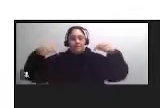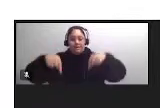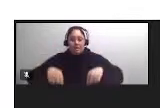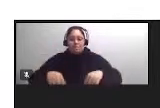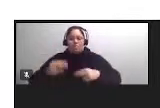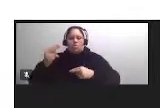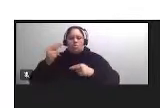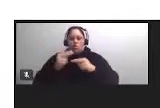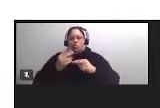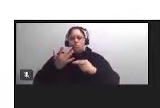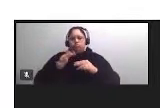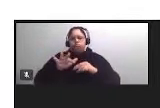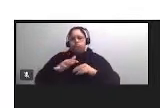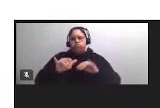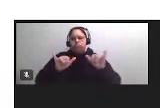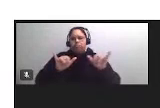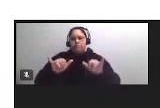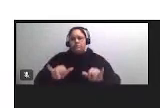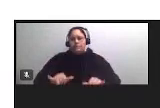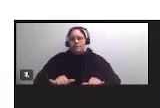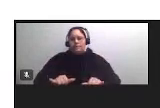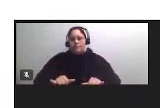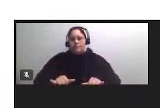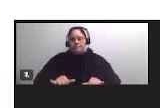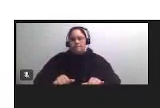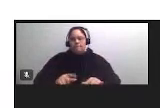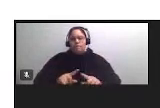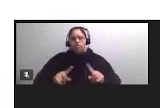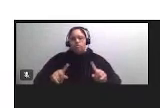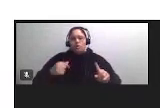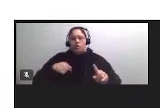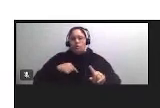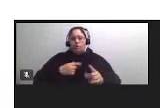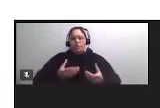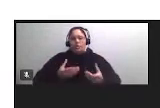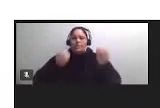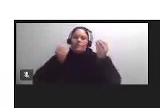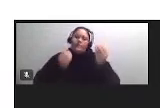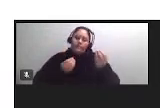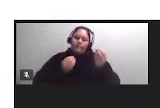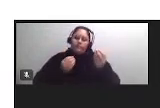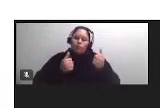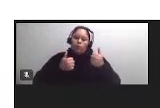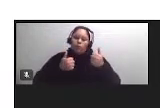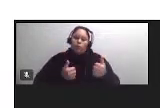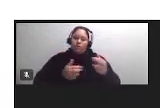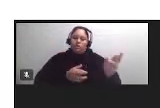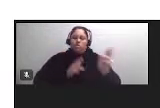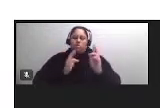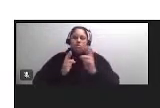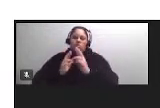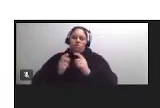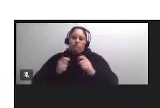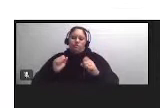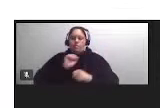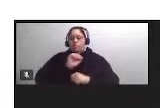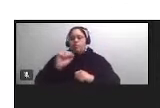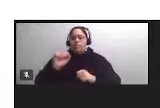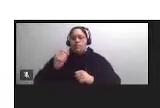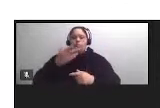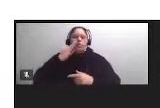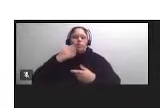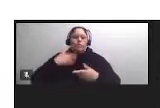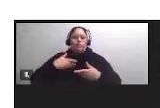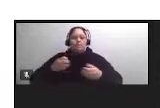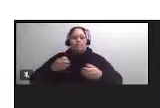very close correlation. So it seems as though we're getting quite a good response from those